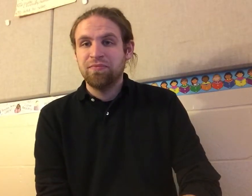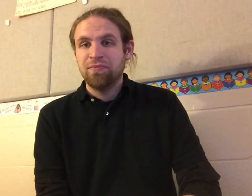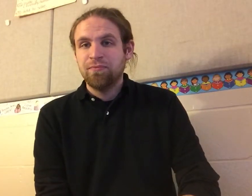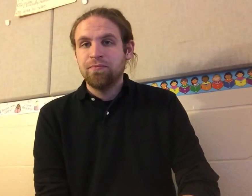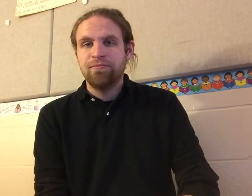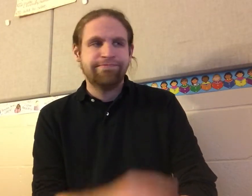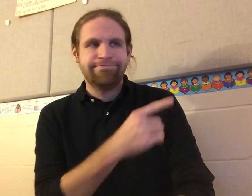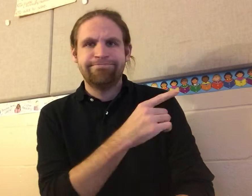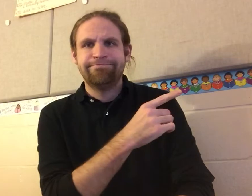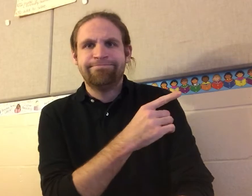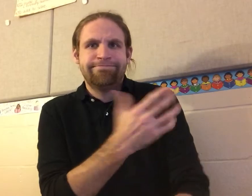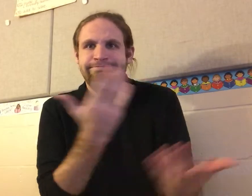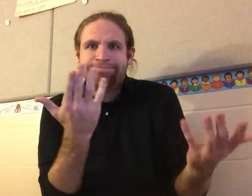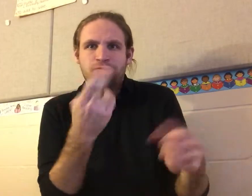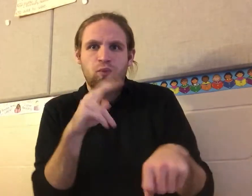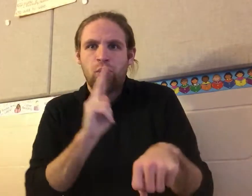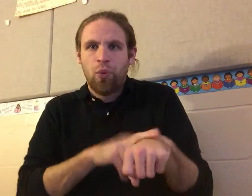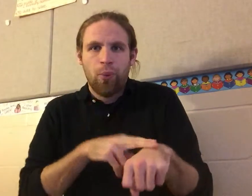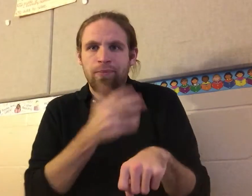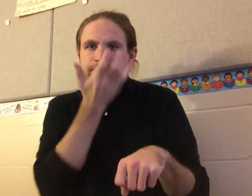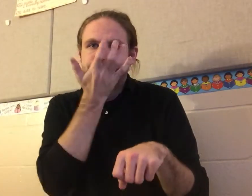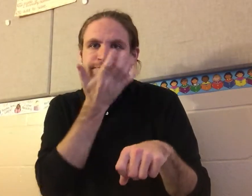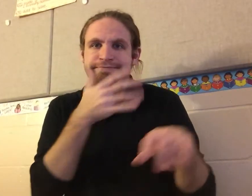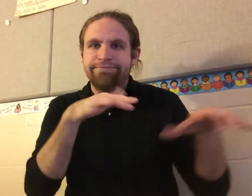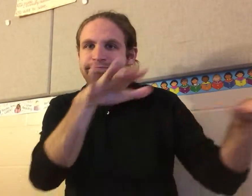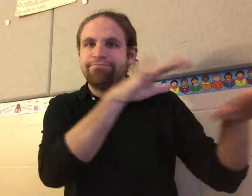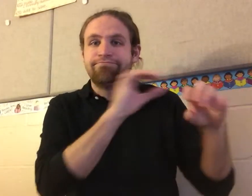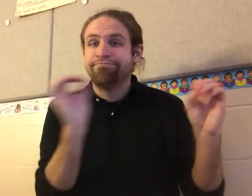It just looks like an ordinary grassy field without much going on, doesn't it?